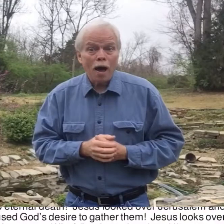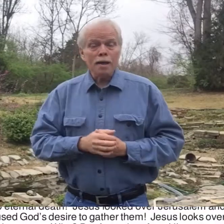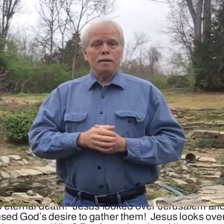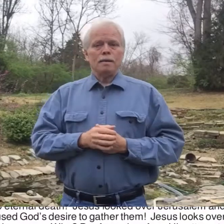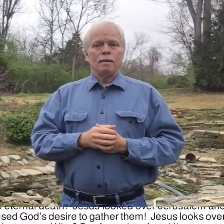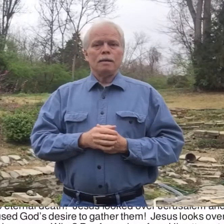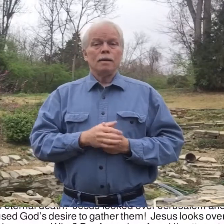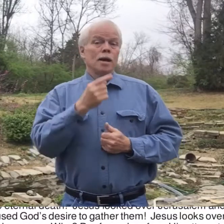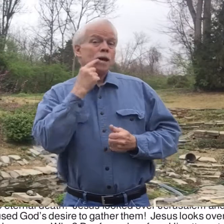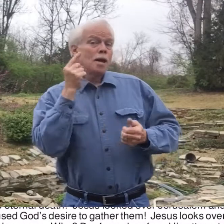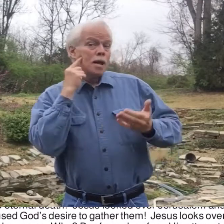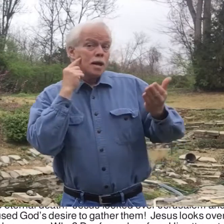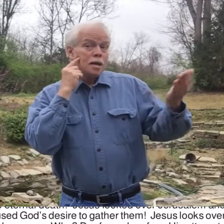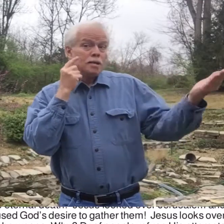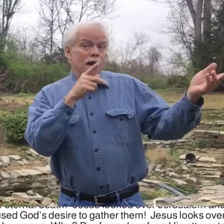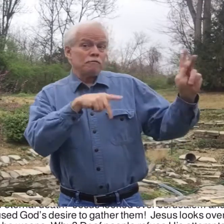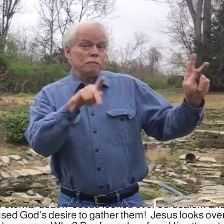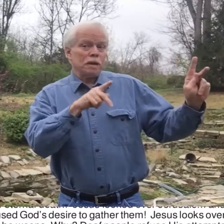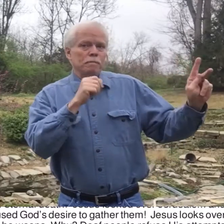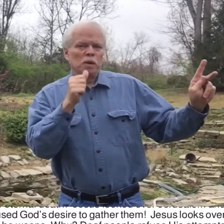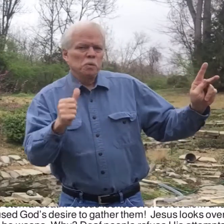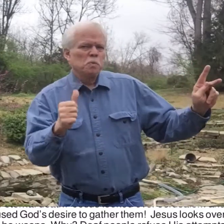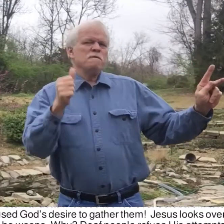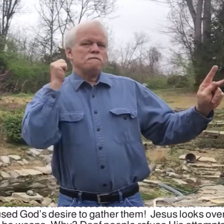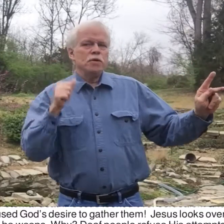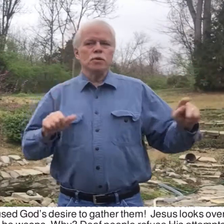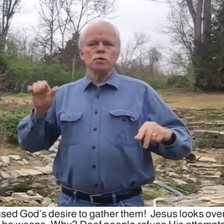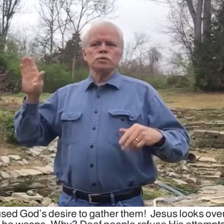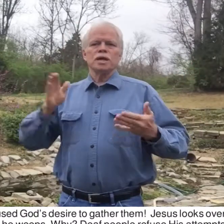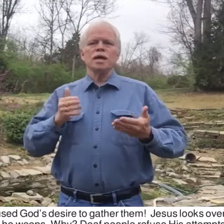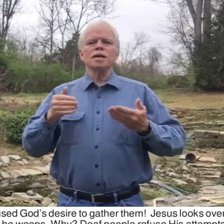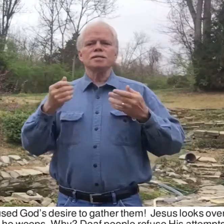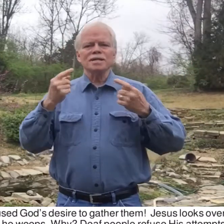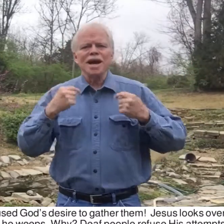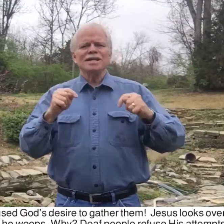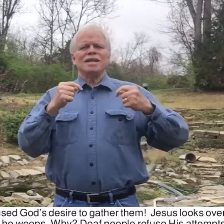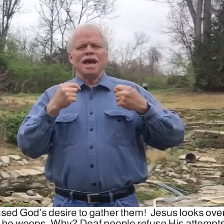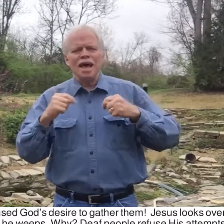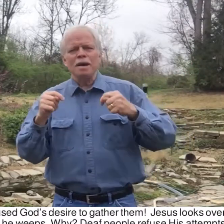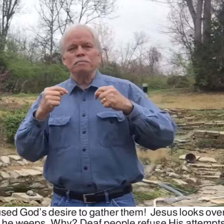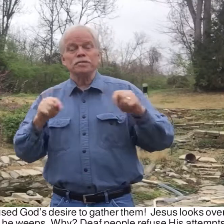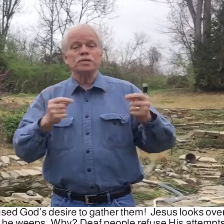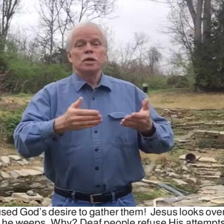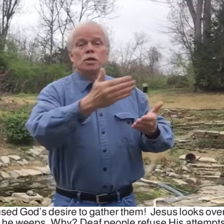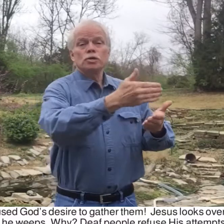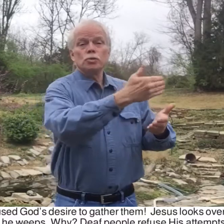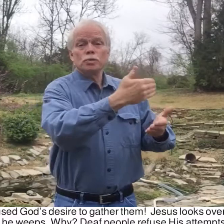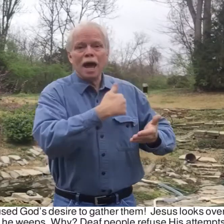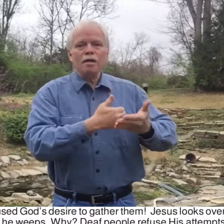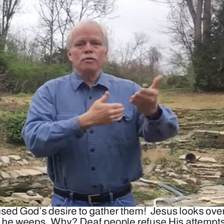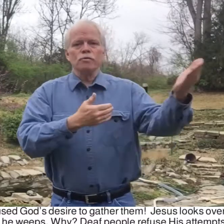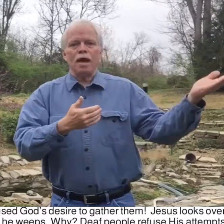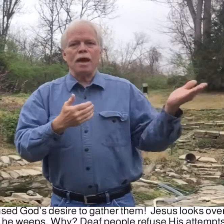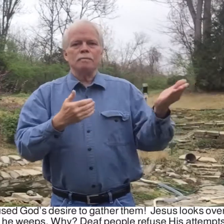Why? Deaf people refuse his attempts to gather